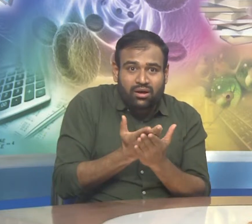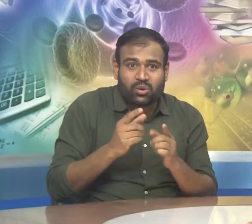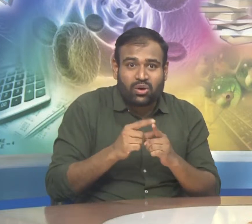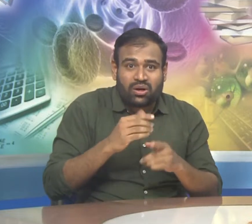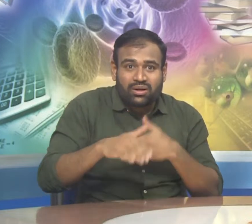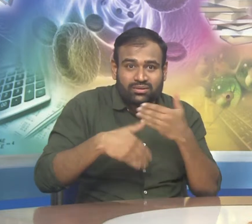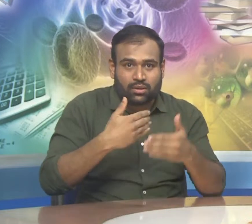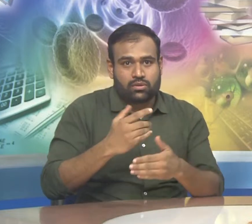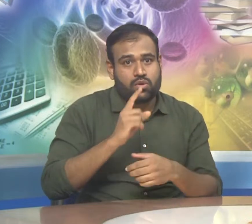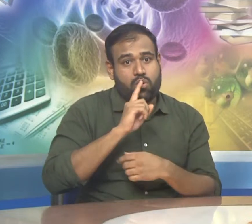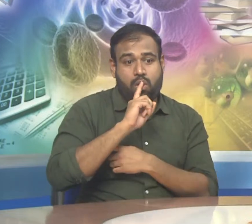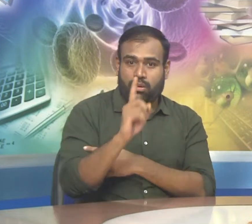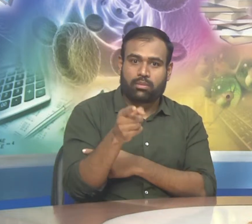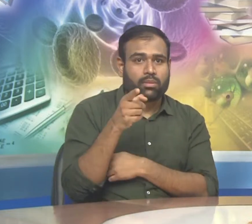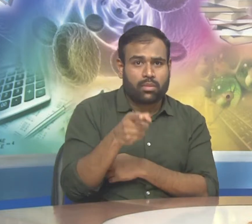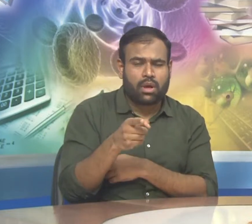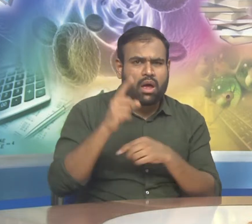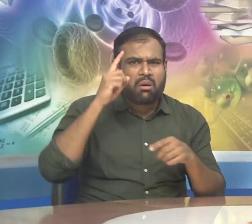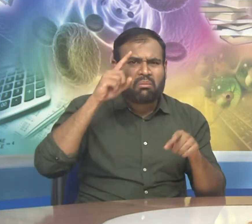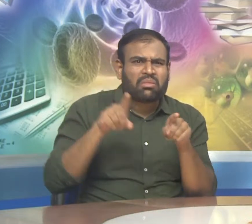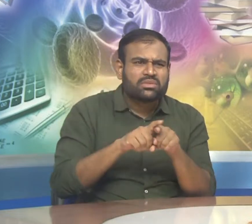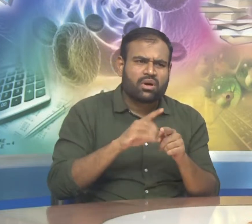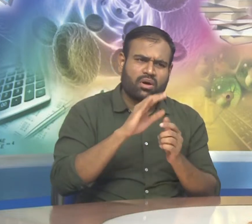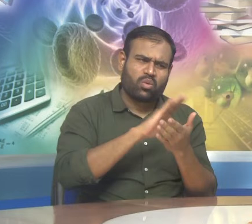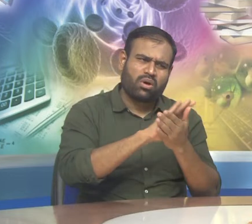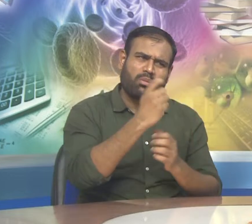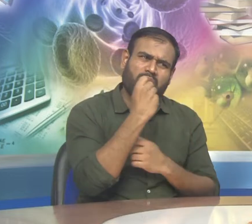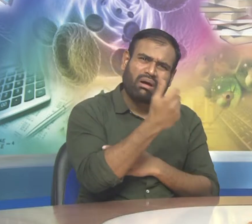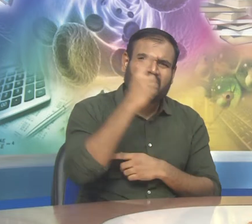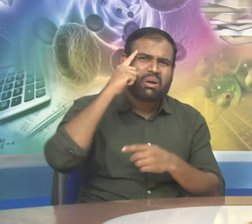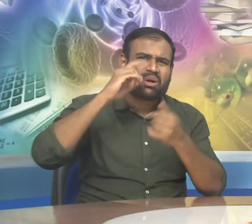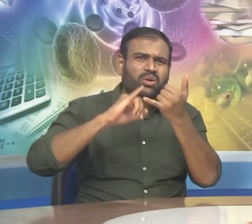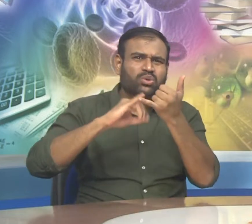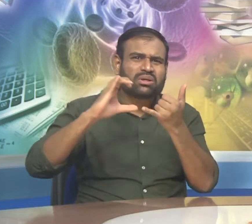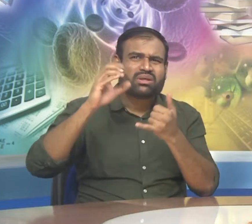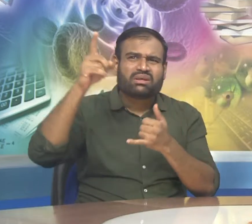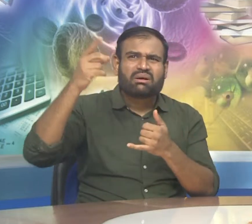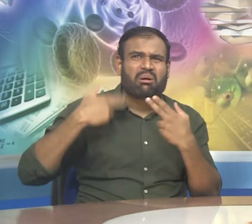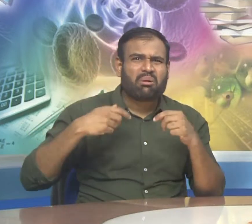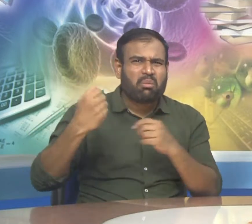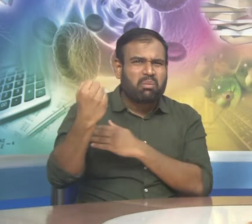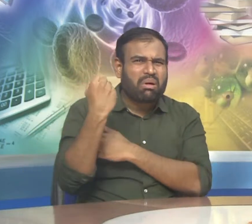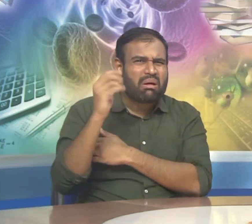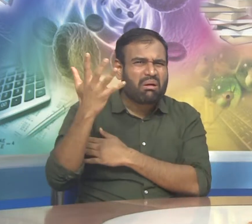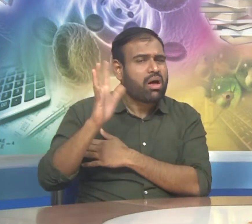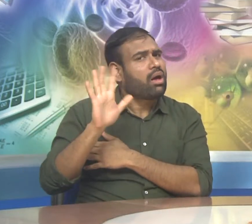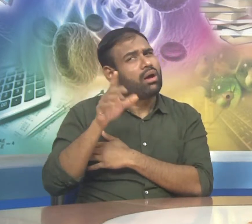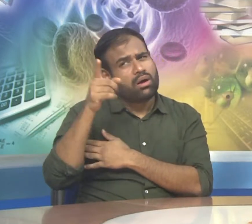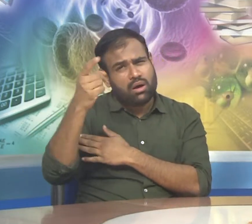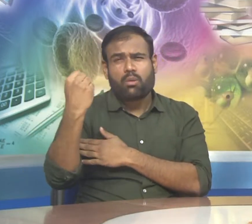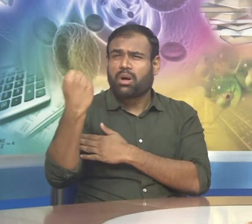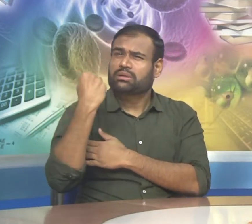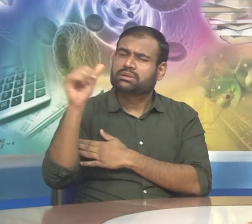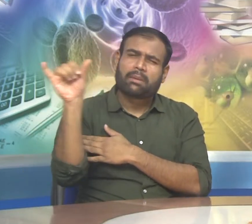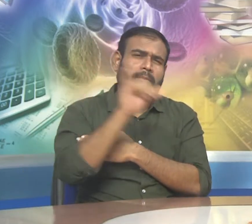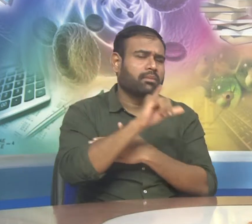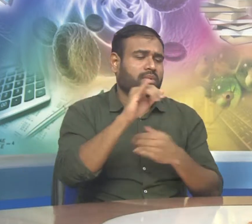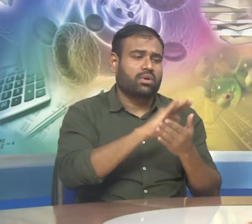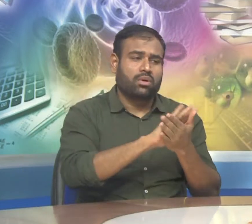covenanto and certiorari. Power to issue writs is increased in the